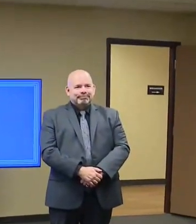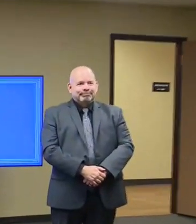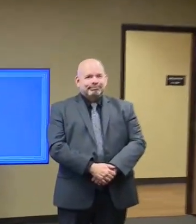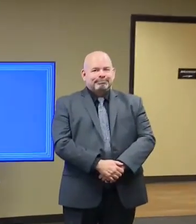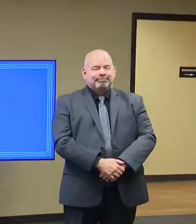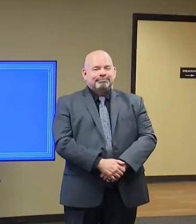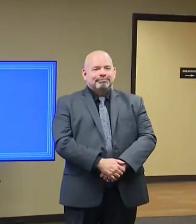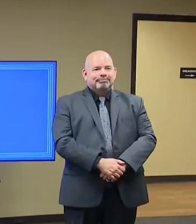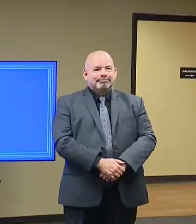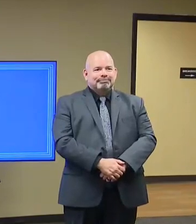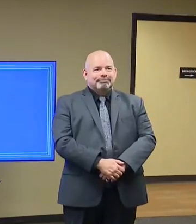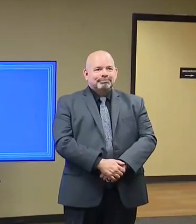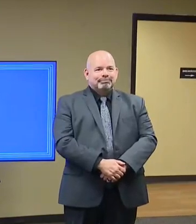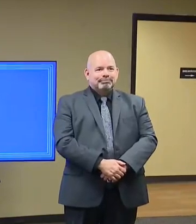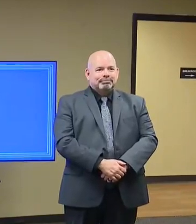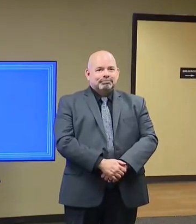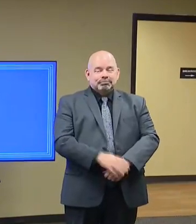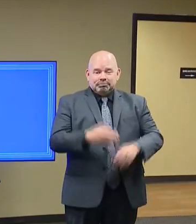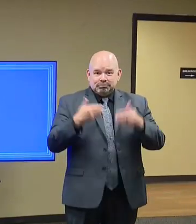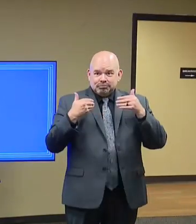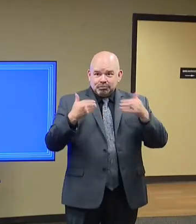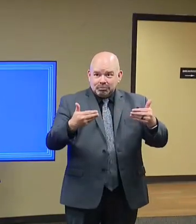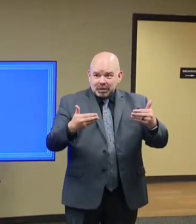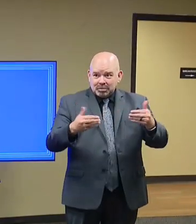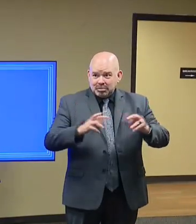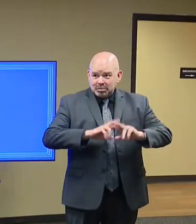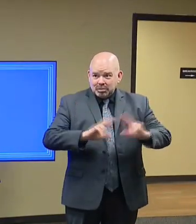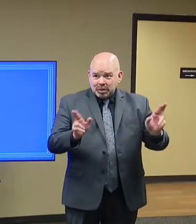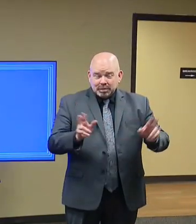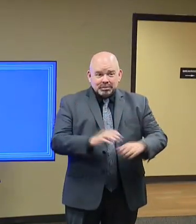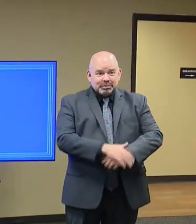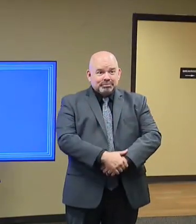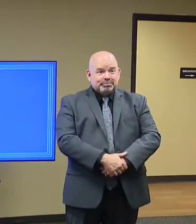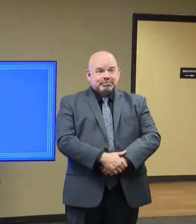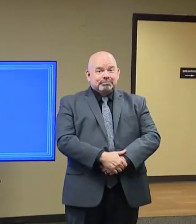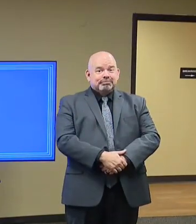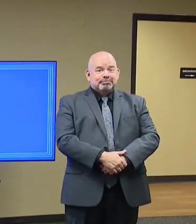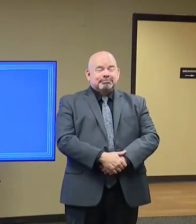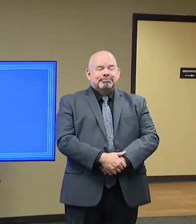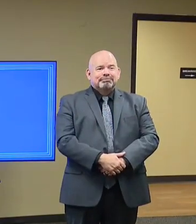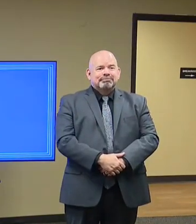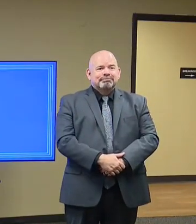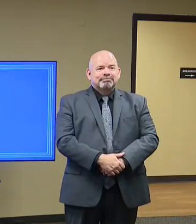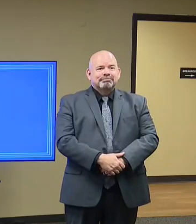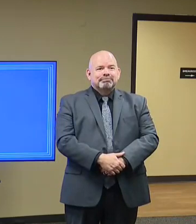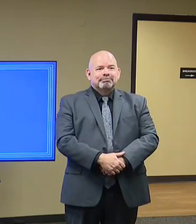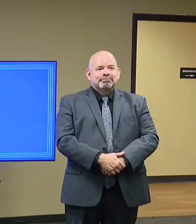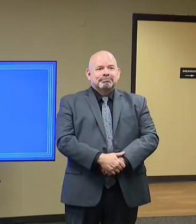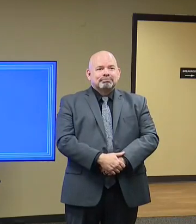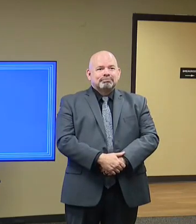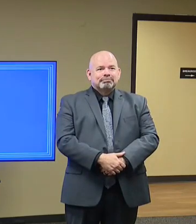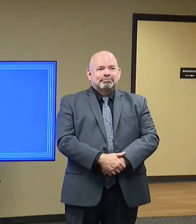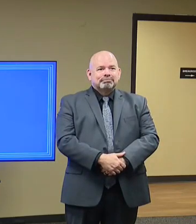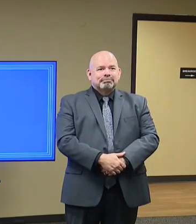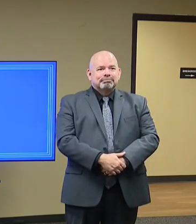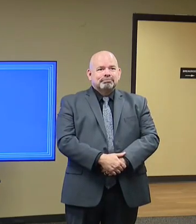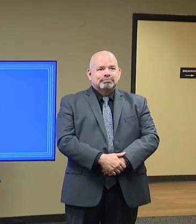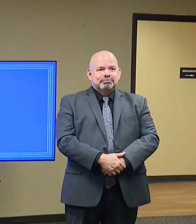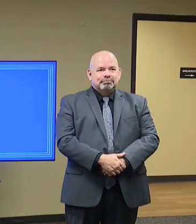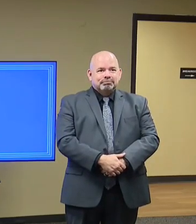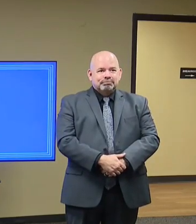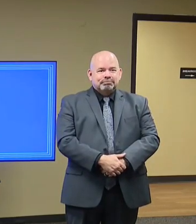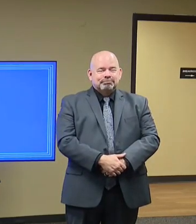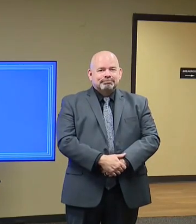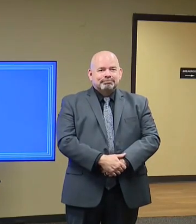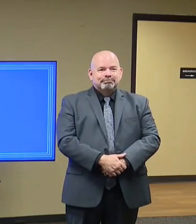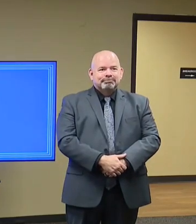You guys ready? Give me a thumbs up. Ready? Yes, everybody? Yes, sir. Wonderful. Thank you.